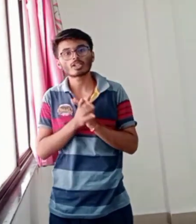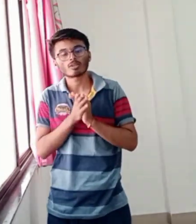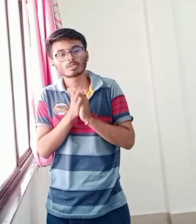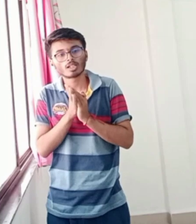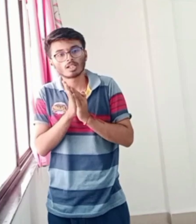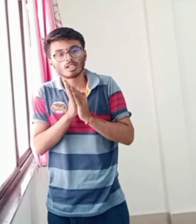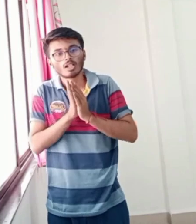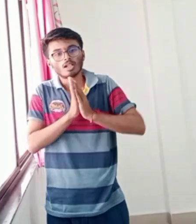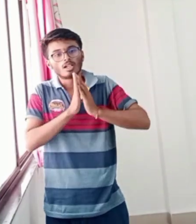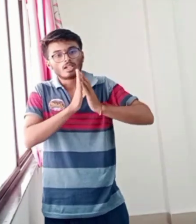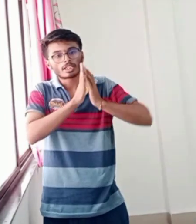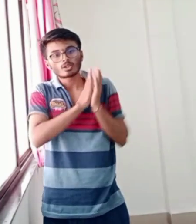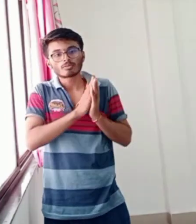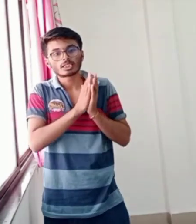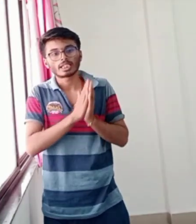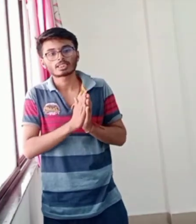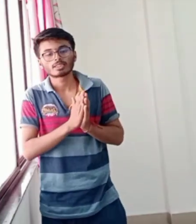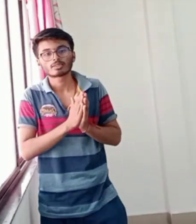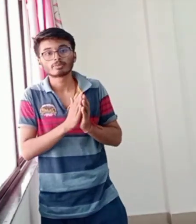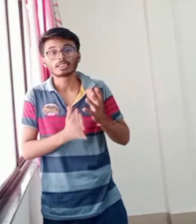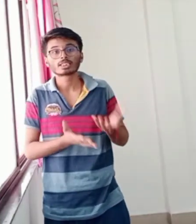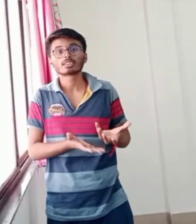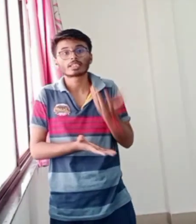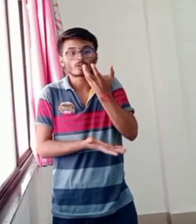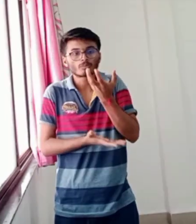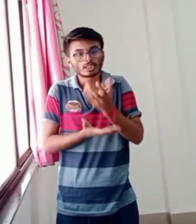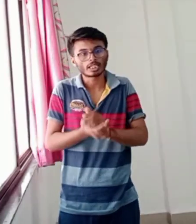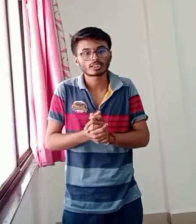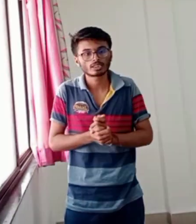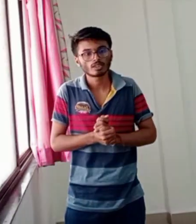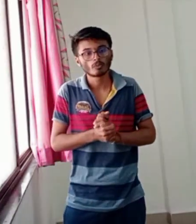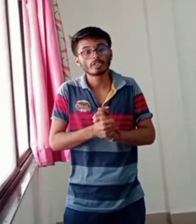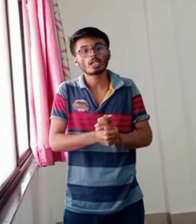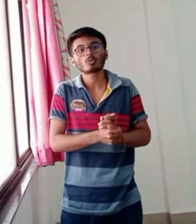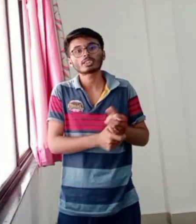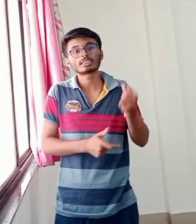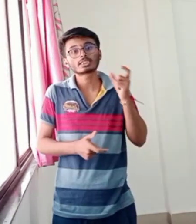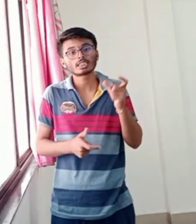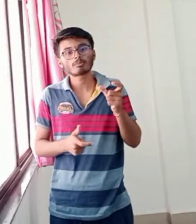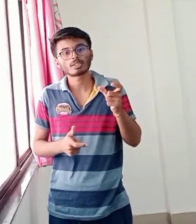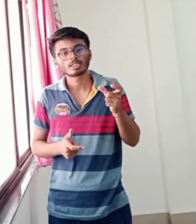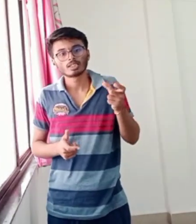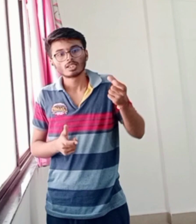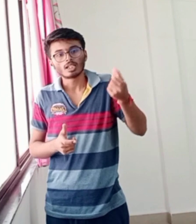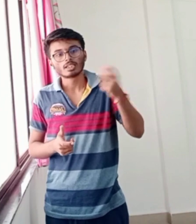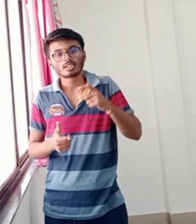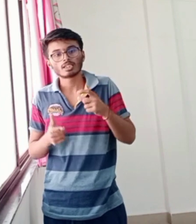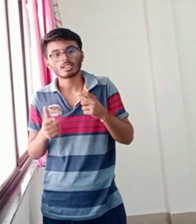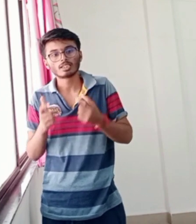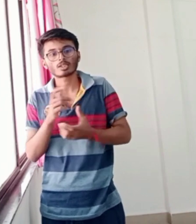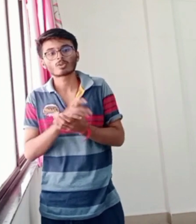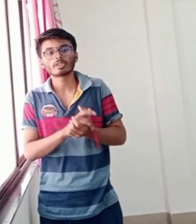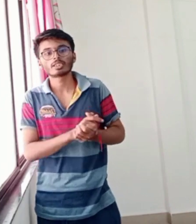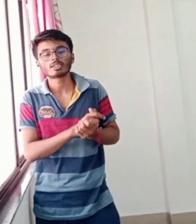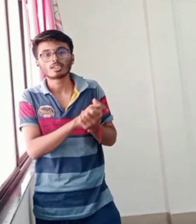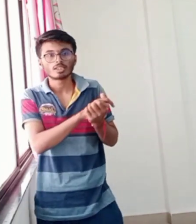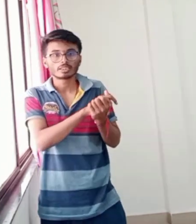the rate of the reaction, increase the rate of the reaction without itself undergoing the